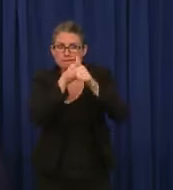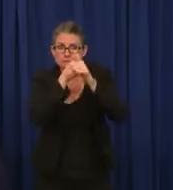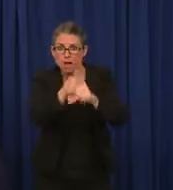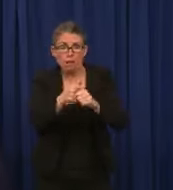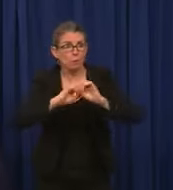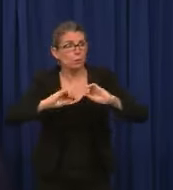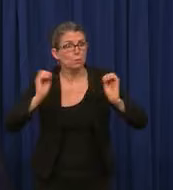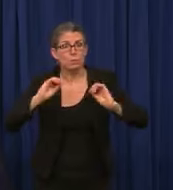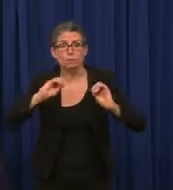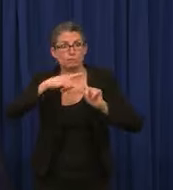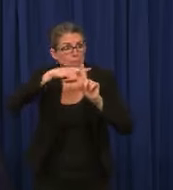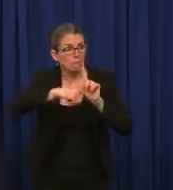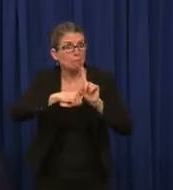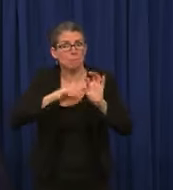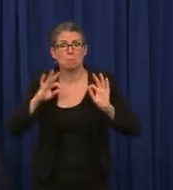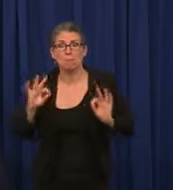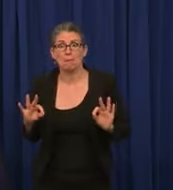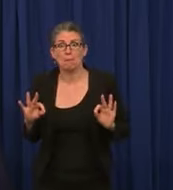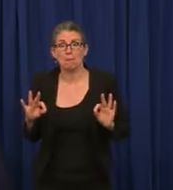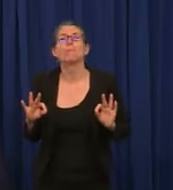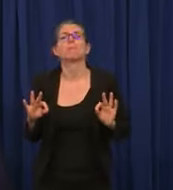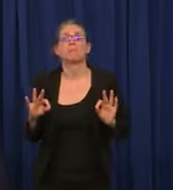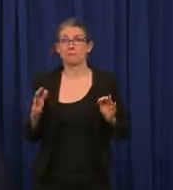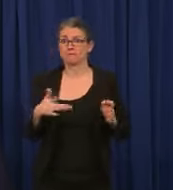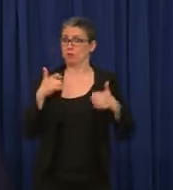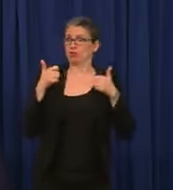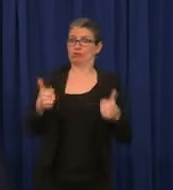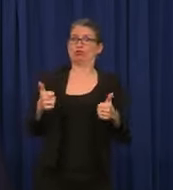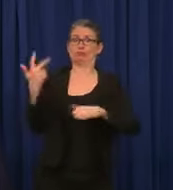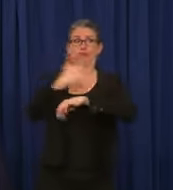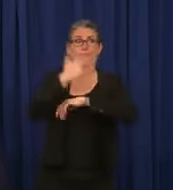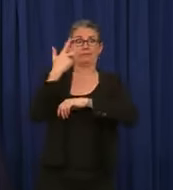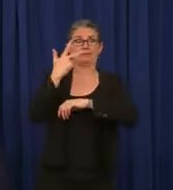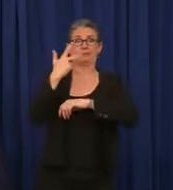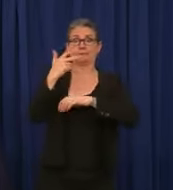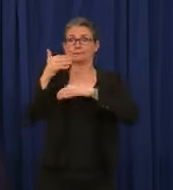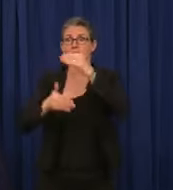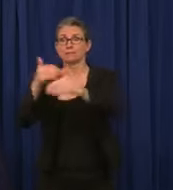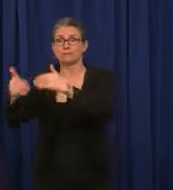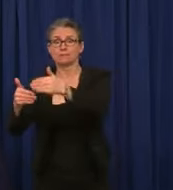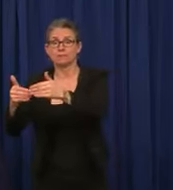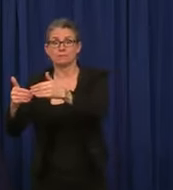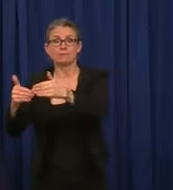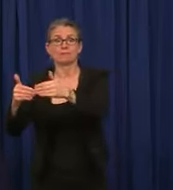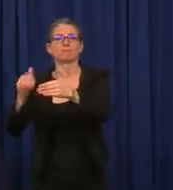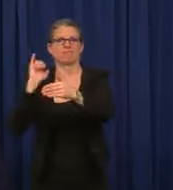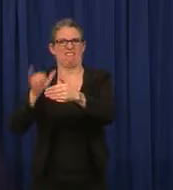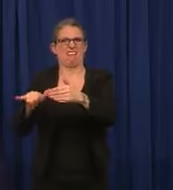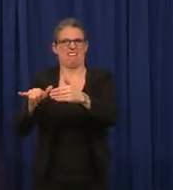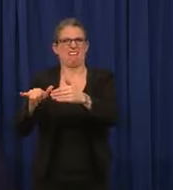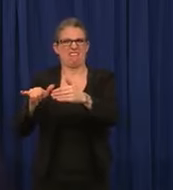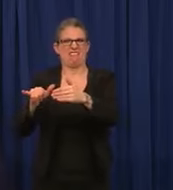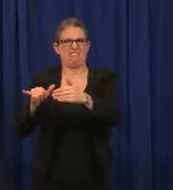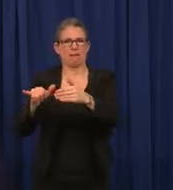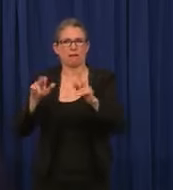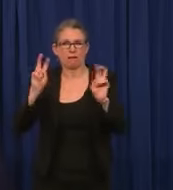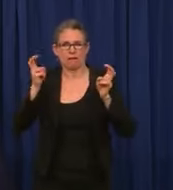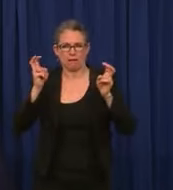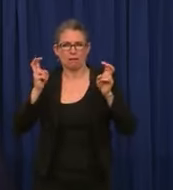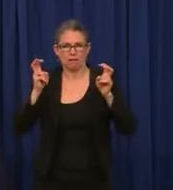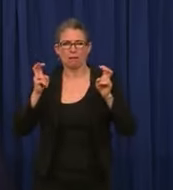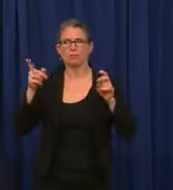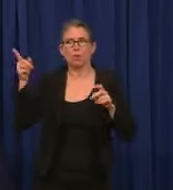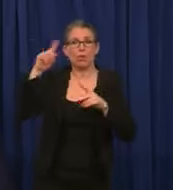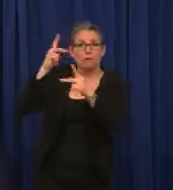with patients and keep tabs on them. And after they have met this criteria, which are available on the US